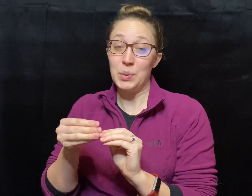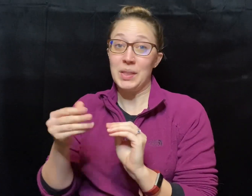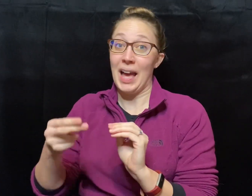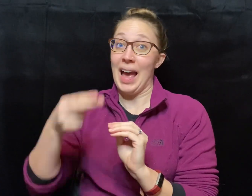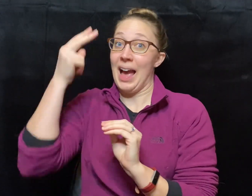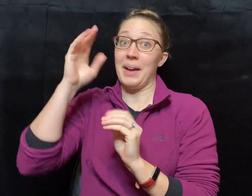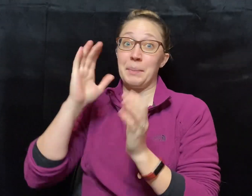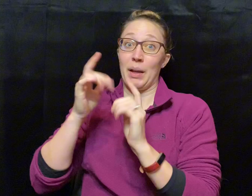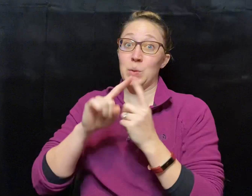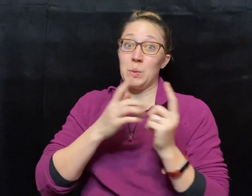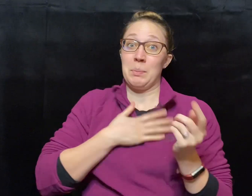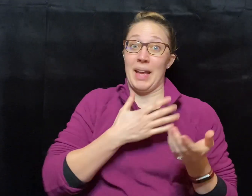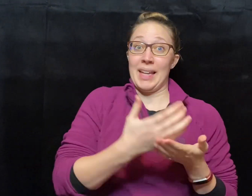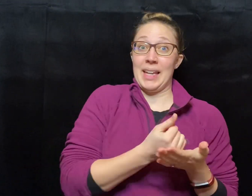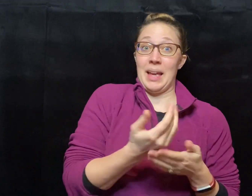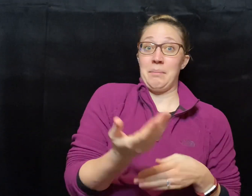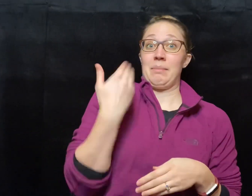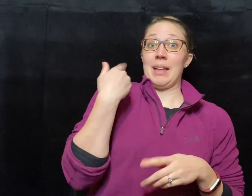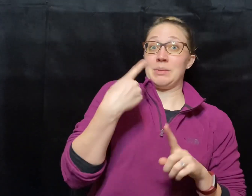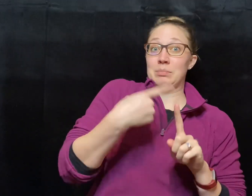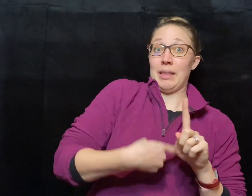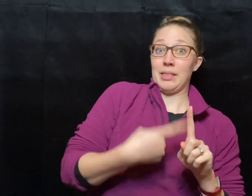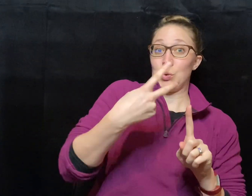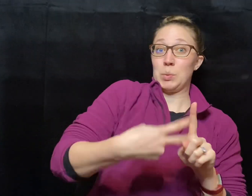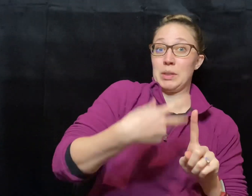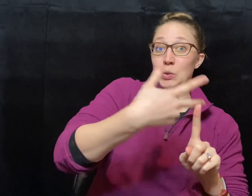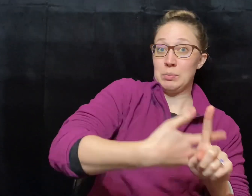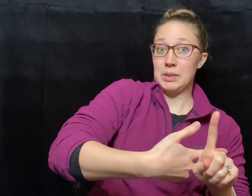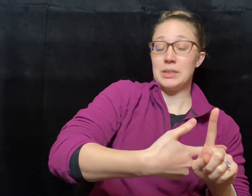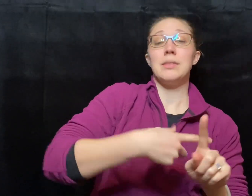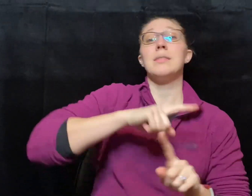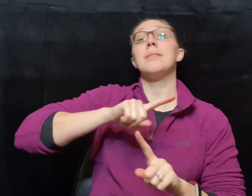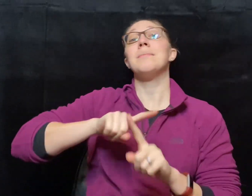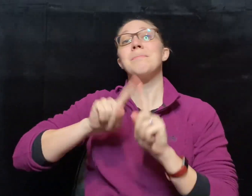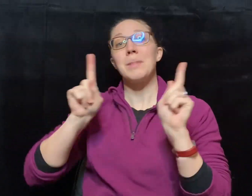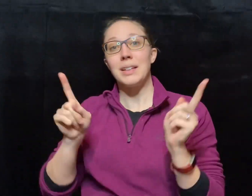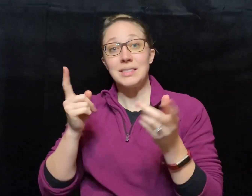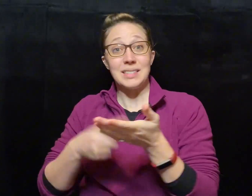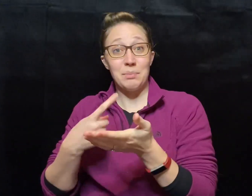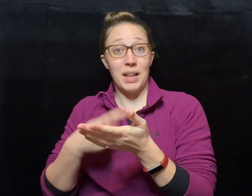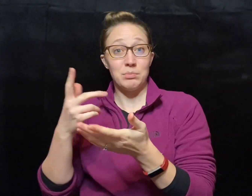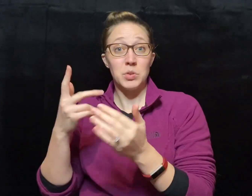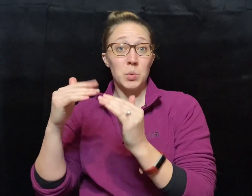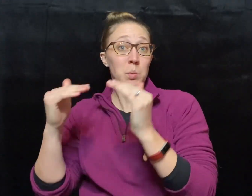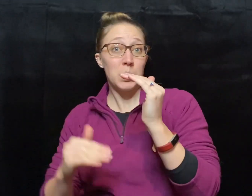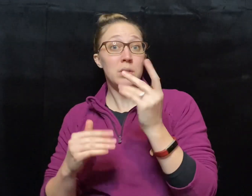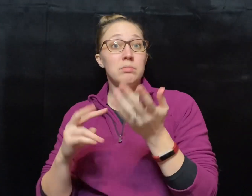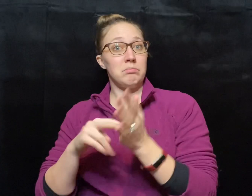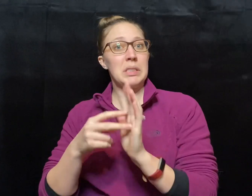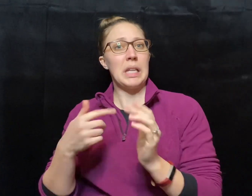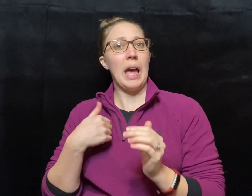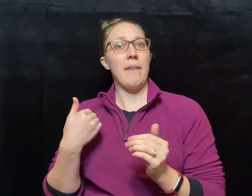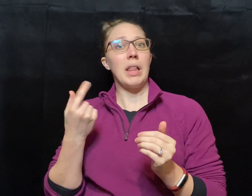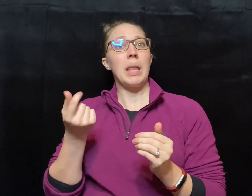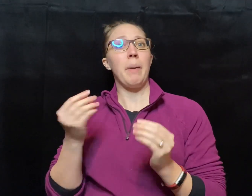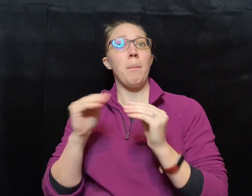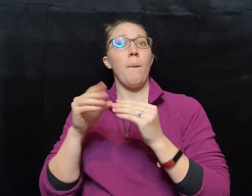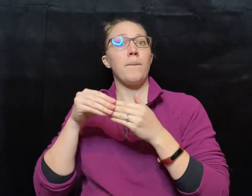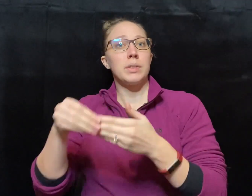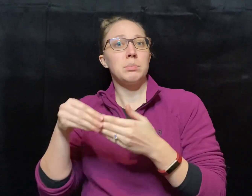Sometimes that number is a lot higher than what my income was for the last 2 or 3 months, and other times it's much lower, and it means I have